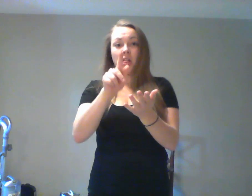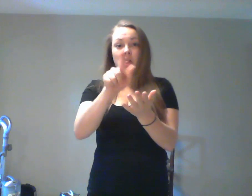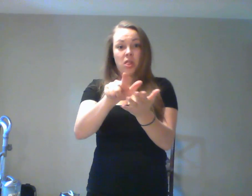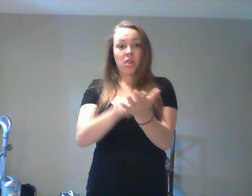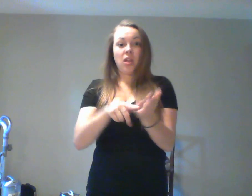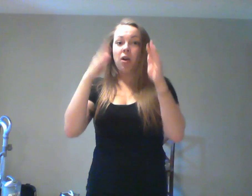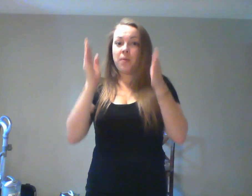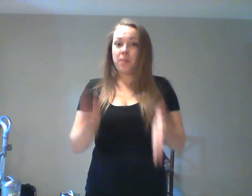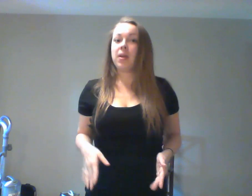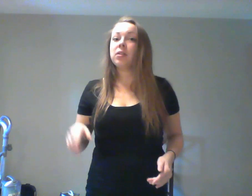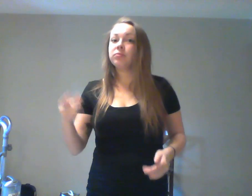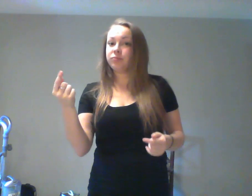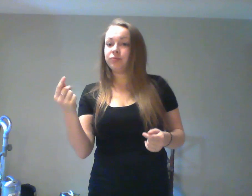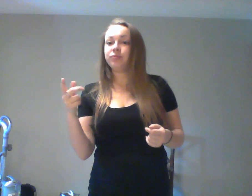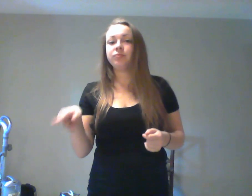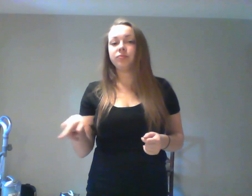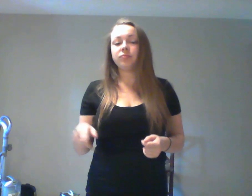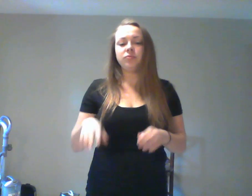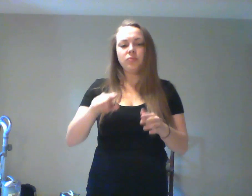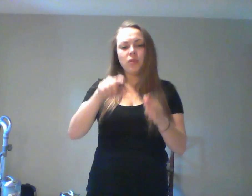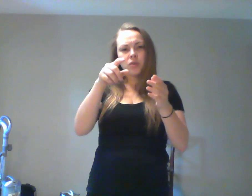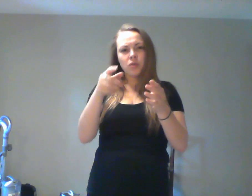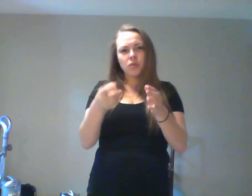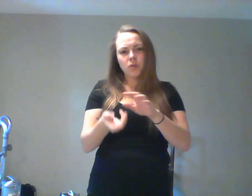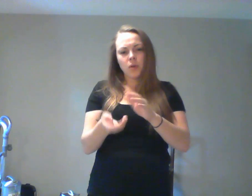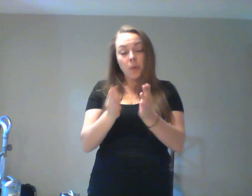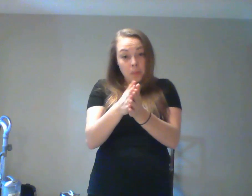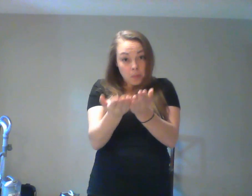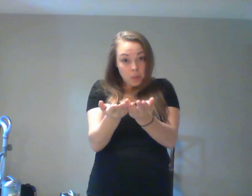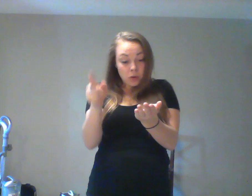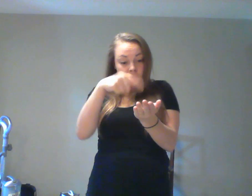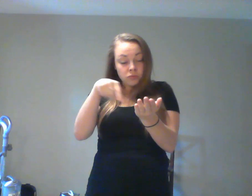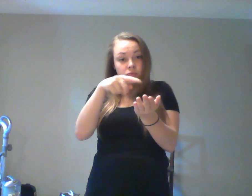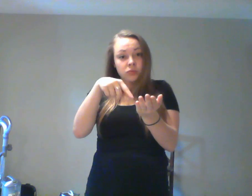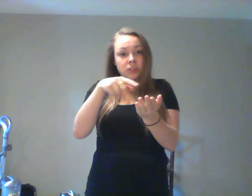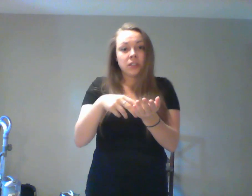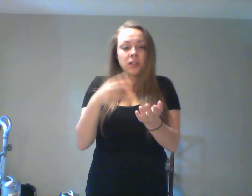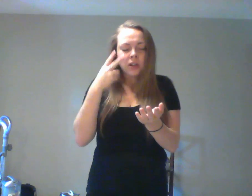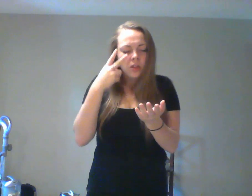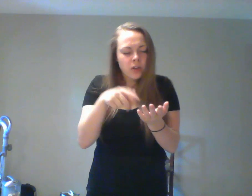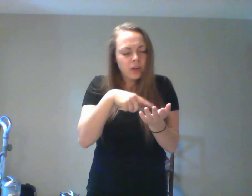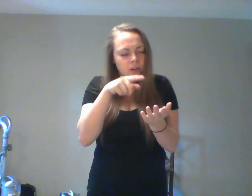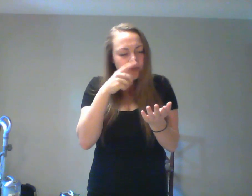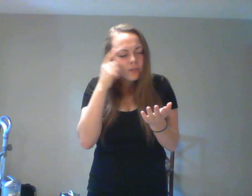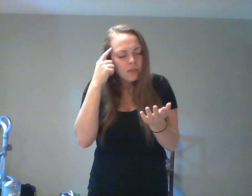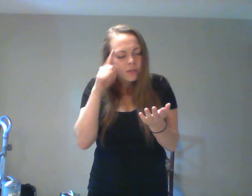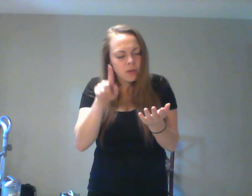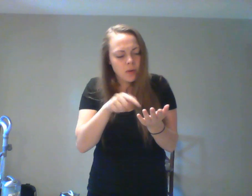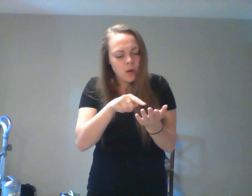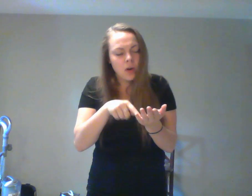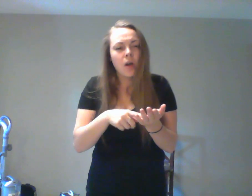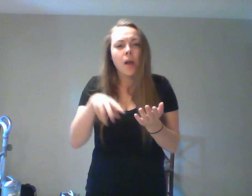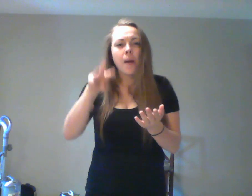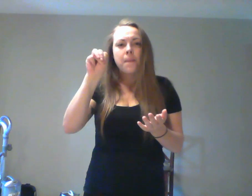Turning your reading spiral to main idea. I think we did a main idea table. Main idea.